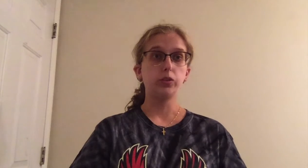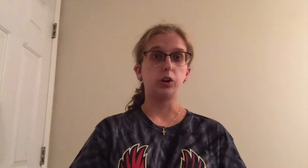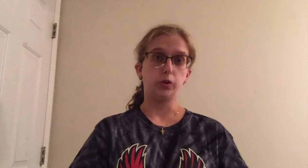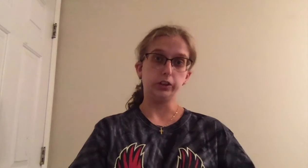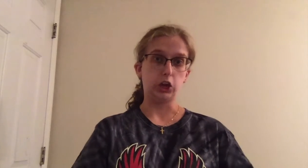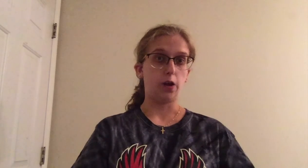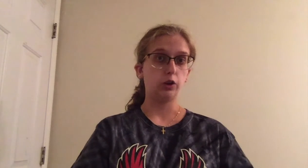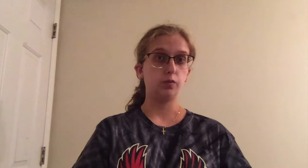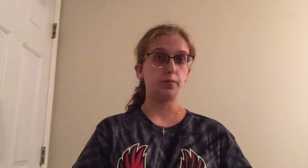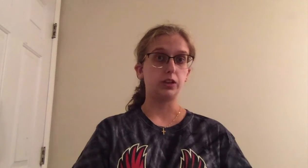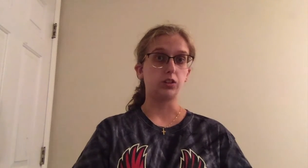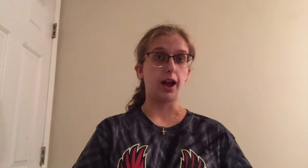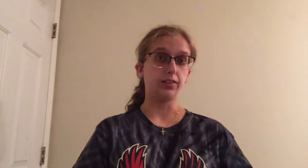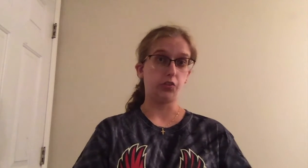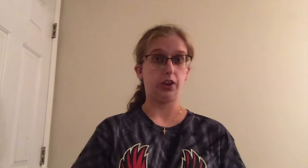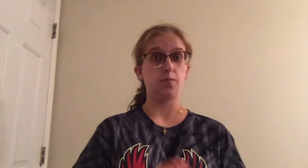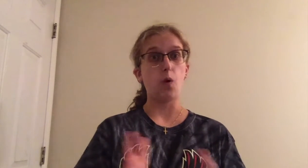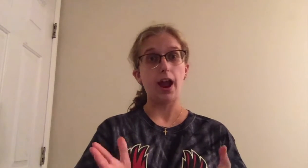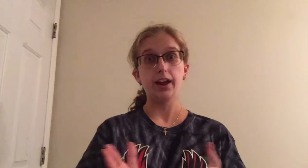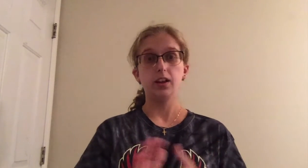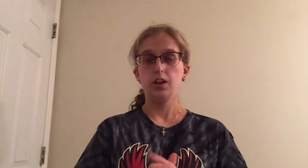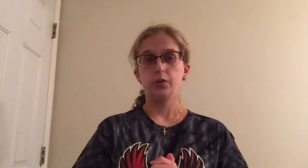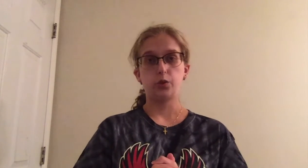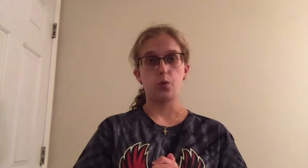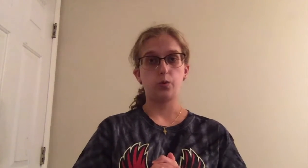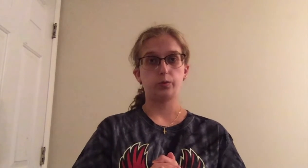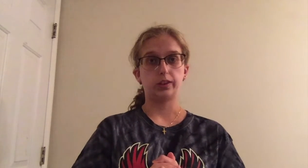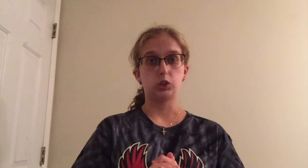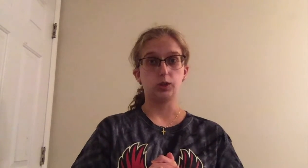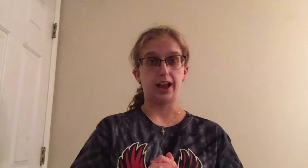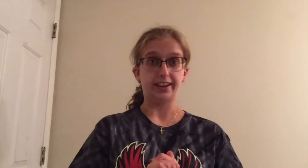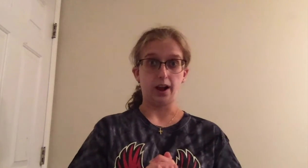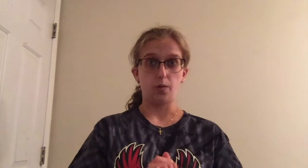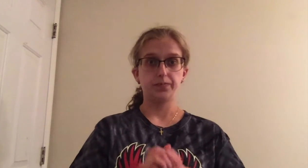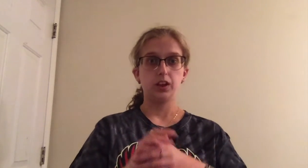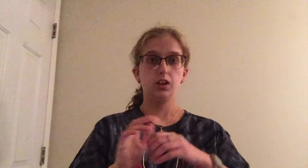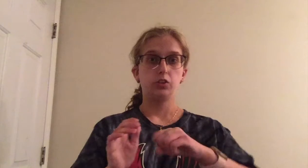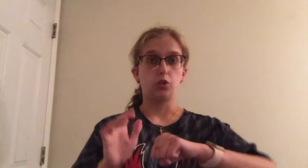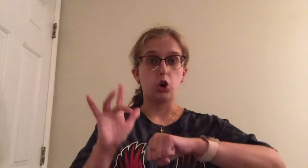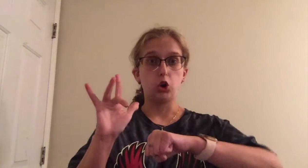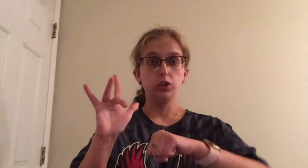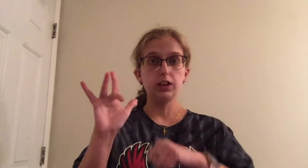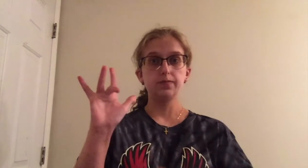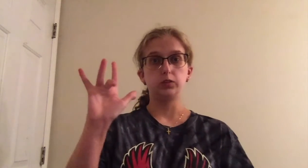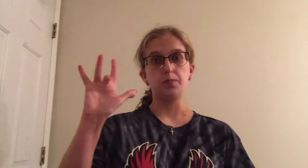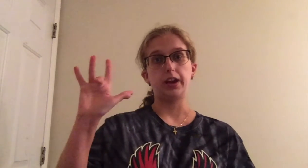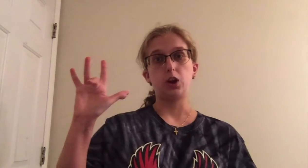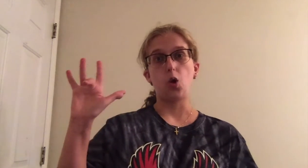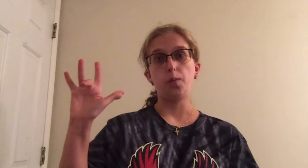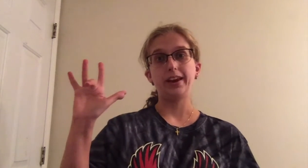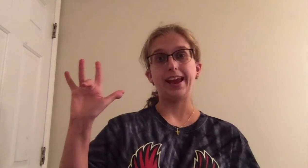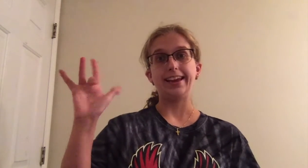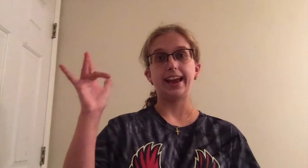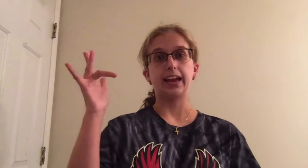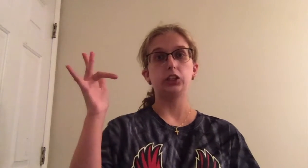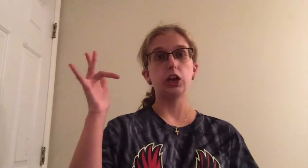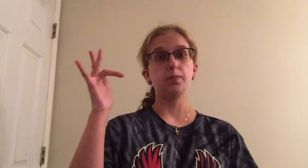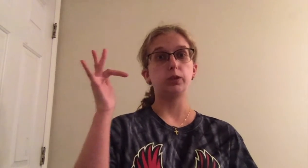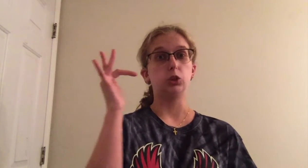early childhood would be signed the same way, so let's do that now. So early, you make an open 8 hand shape with your